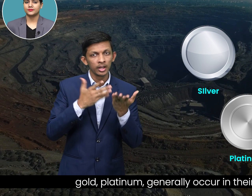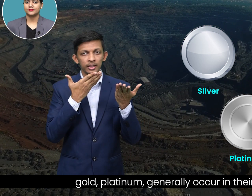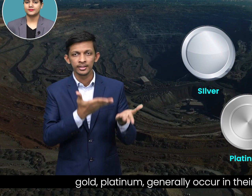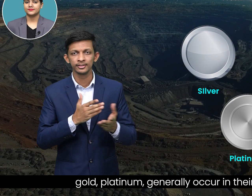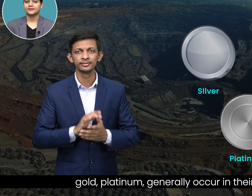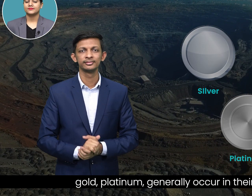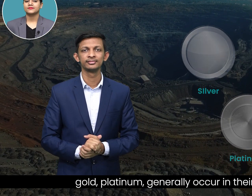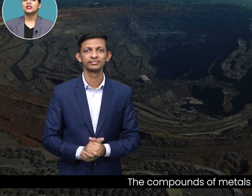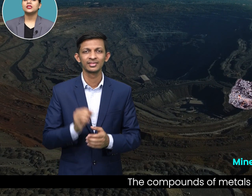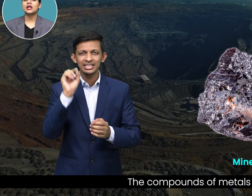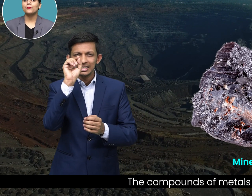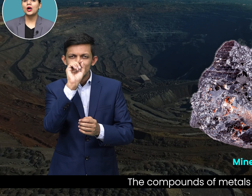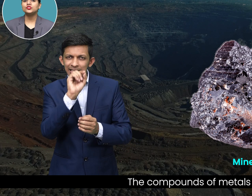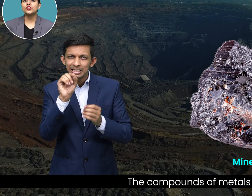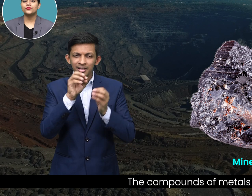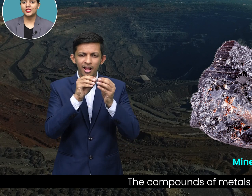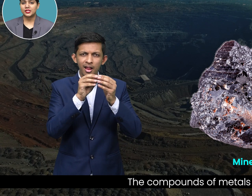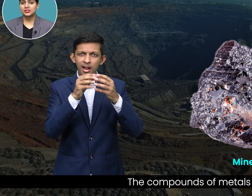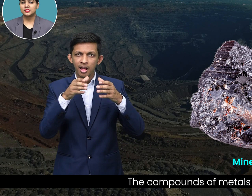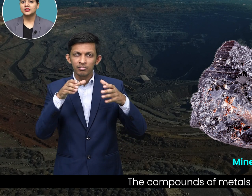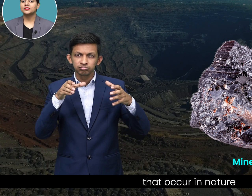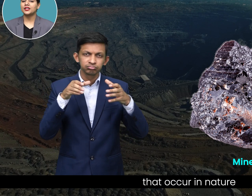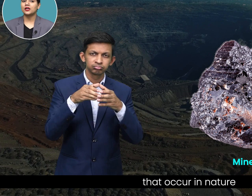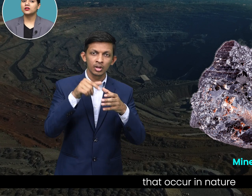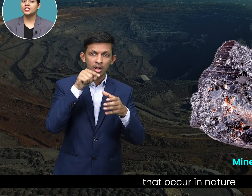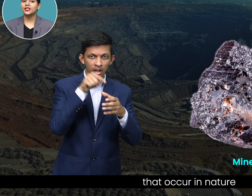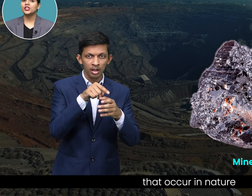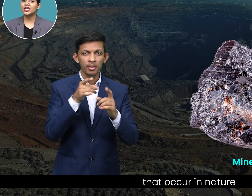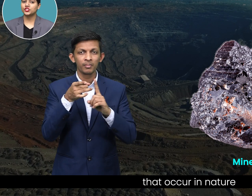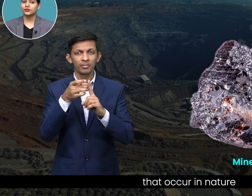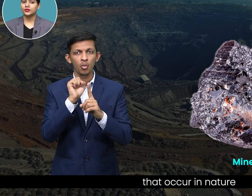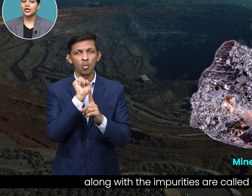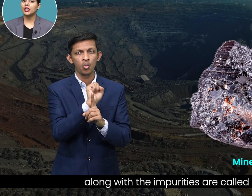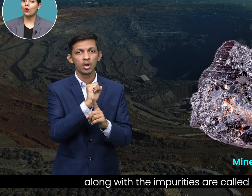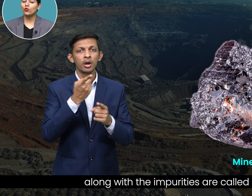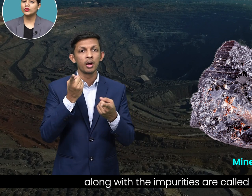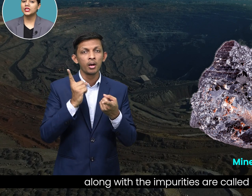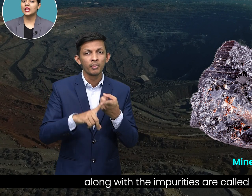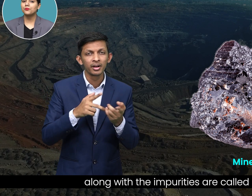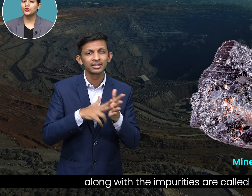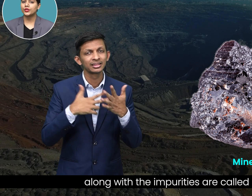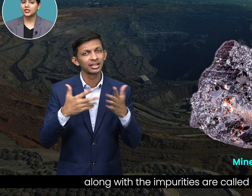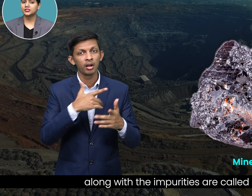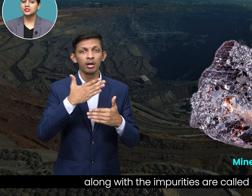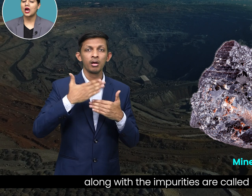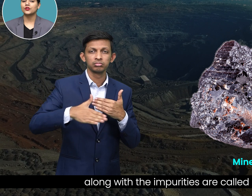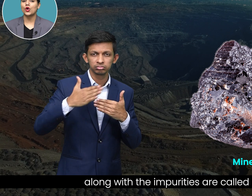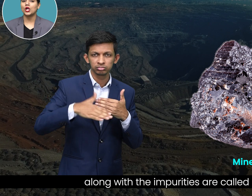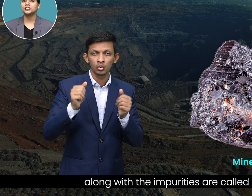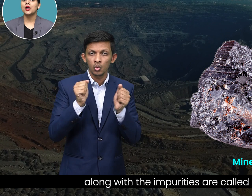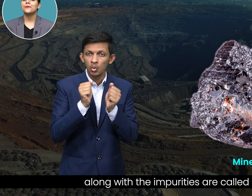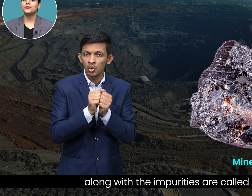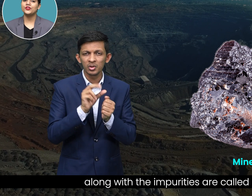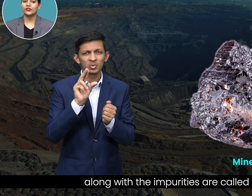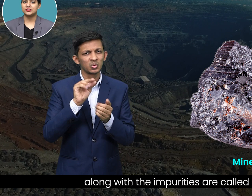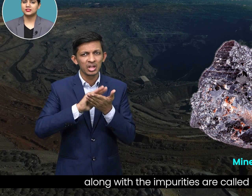state. The compounds of metals that occur in nature along with the impurities are